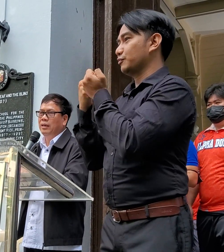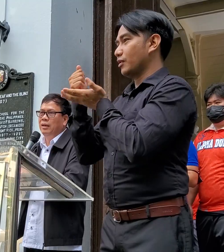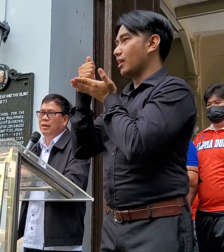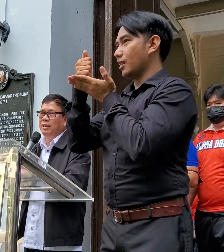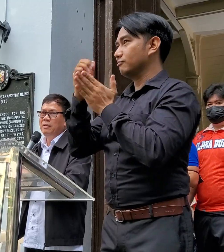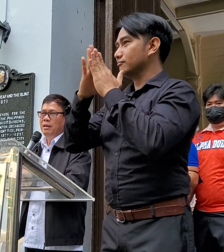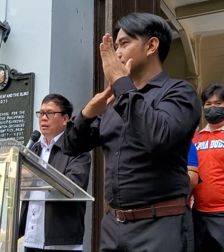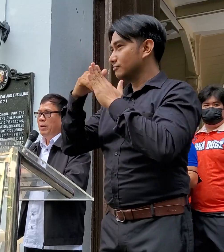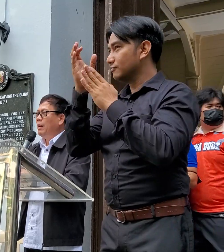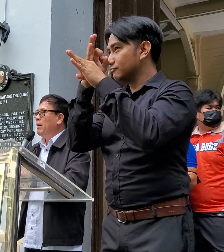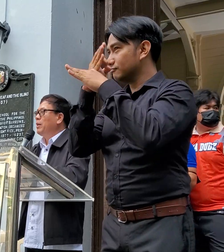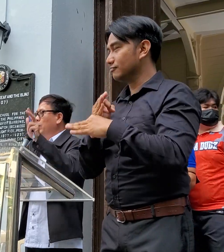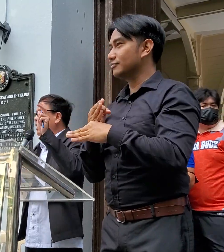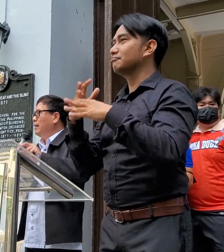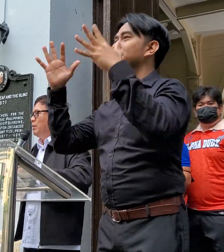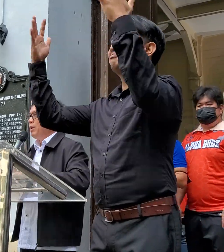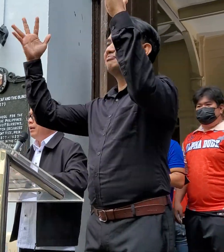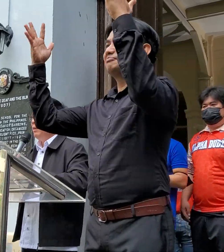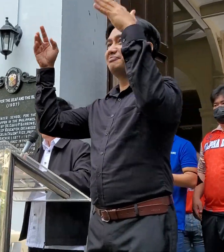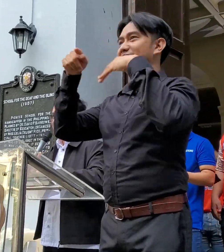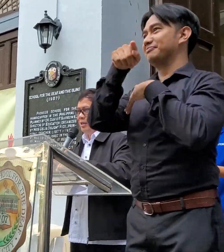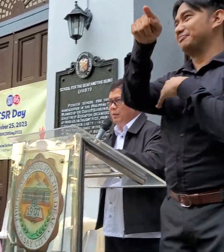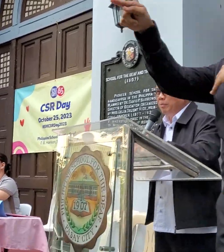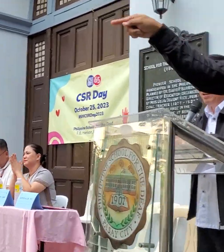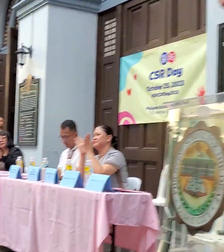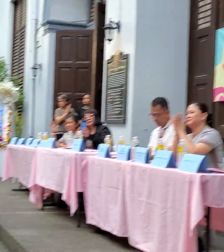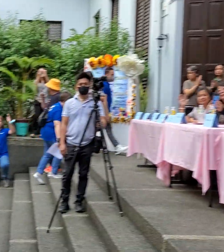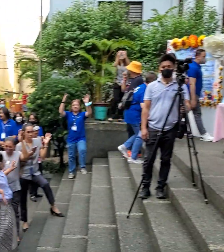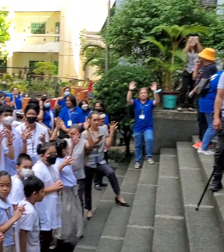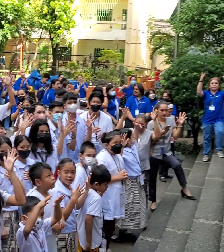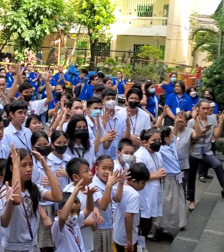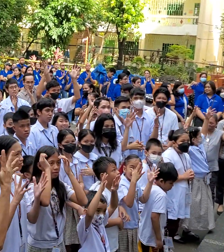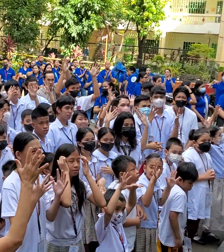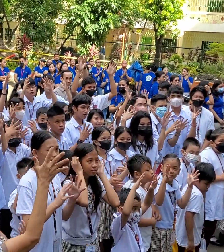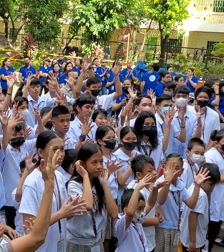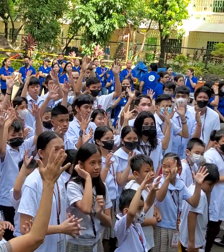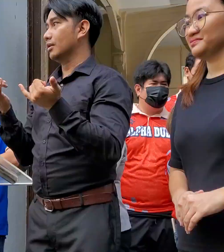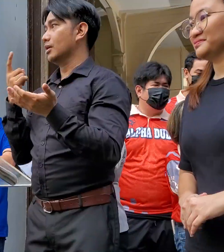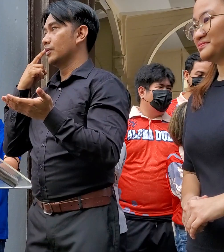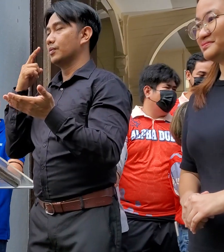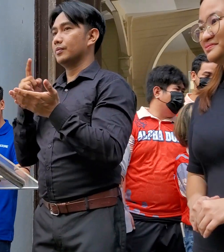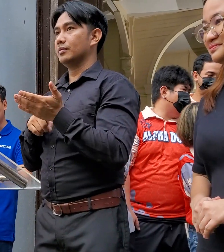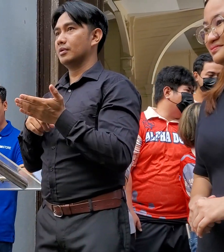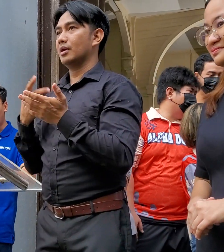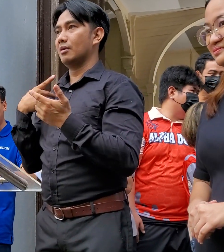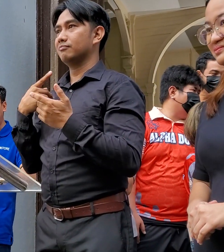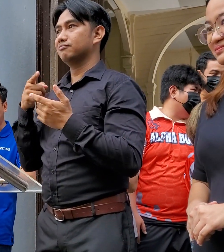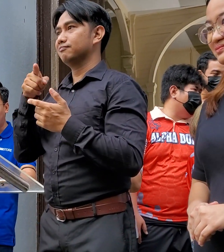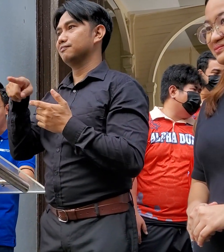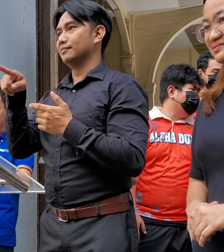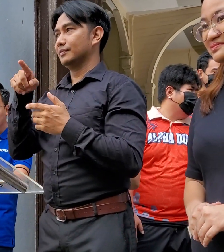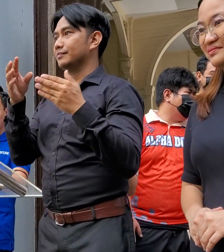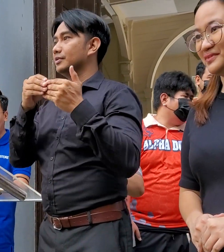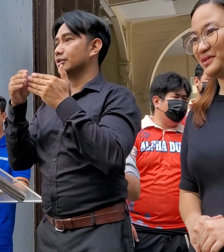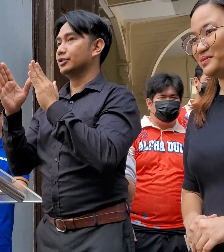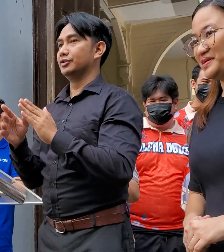Kaya palakpakan uli natin yung ating SM. Ayan. Tunay. Integrated leaders of